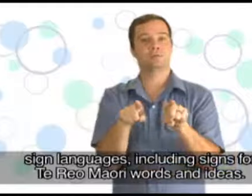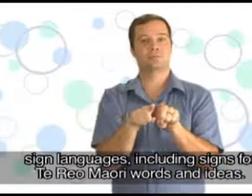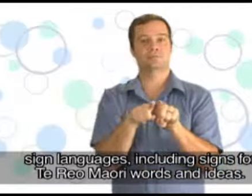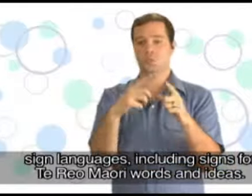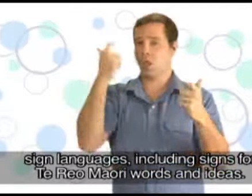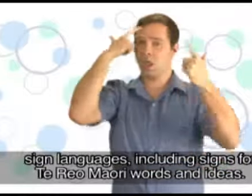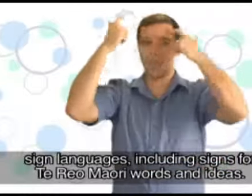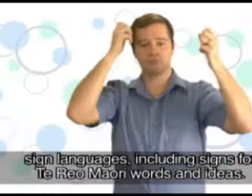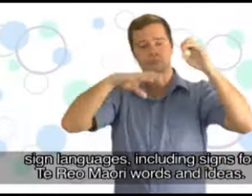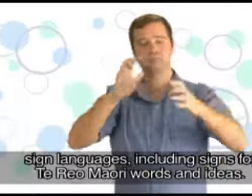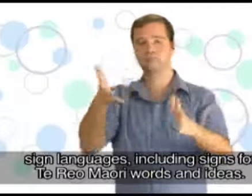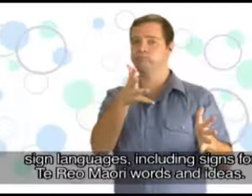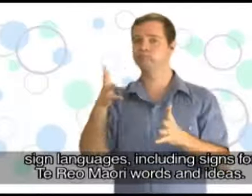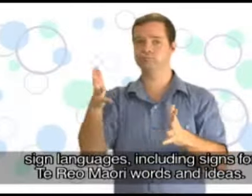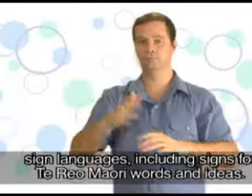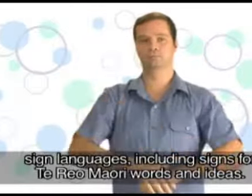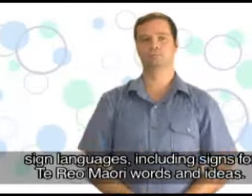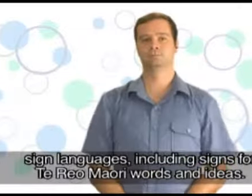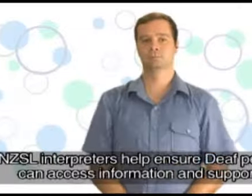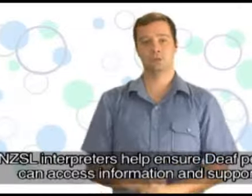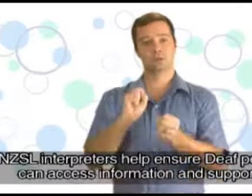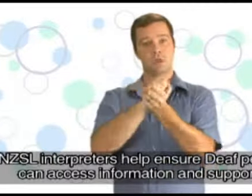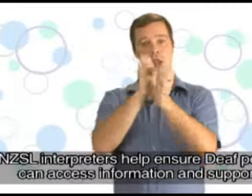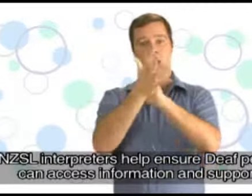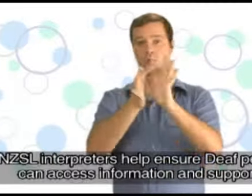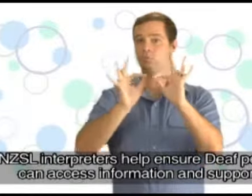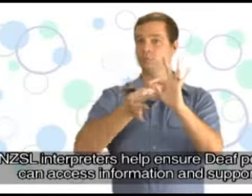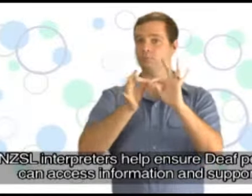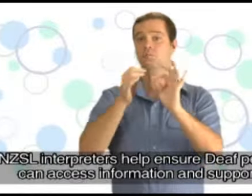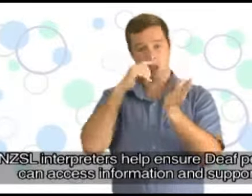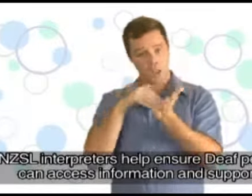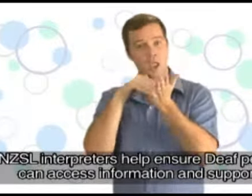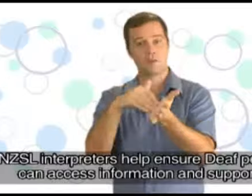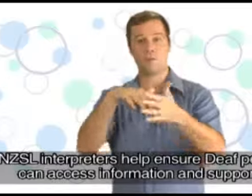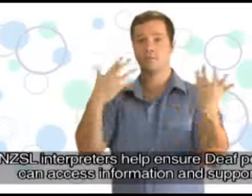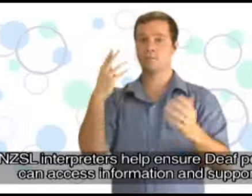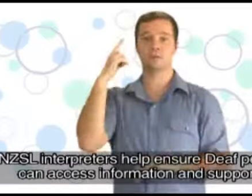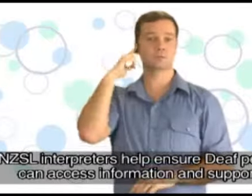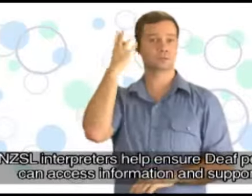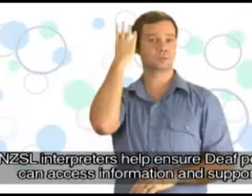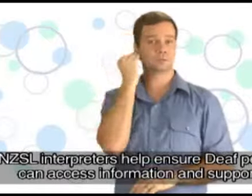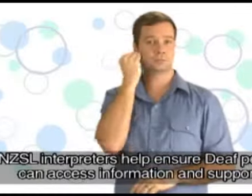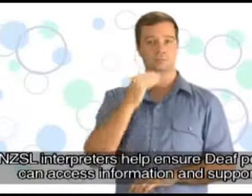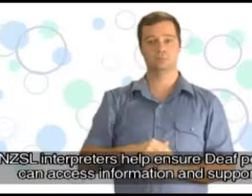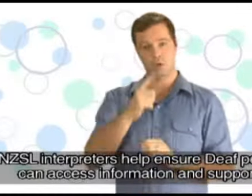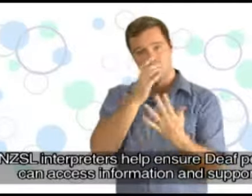including signs for te reo Māori, words and ideas. NZSL interpreters help ensure deaf people can access information and support.